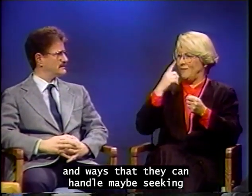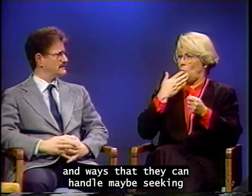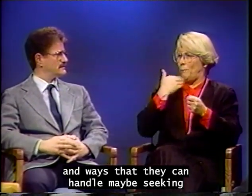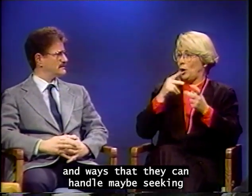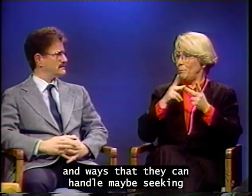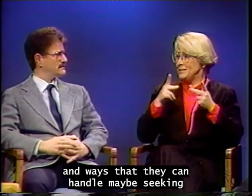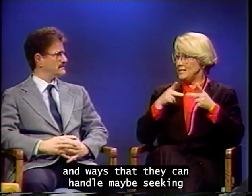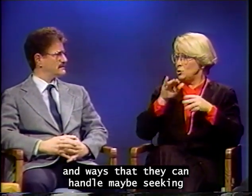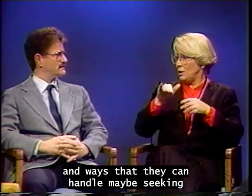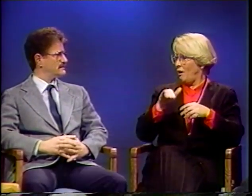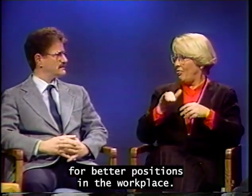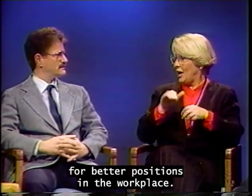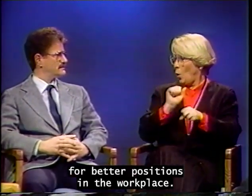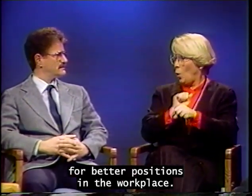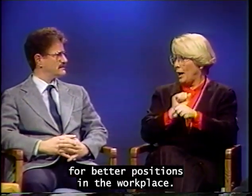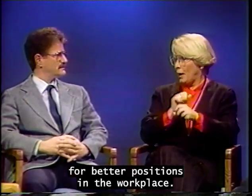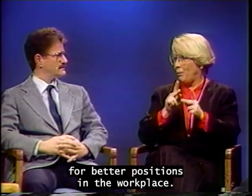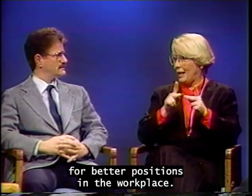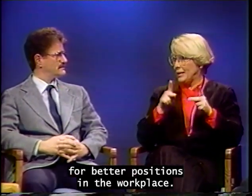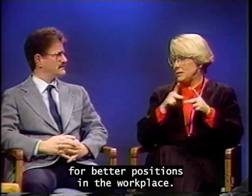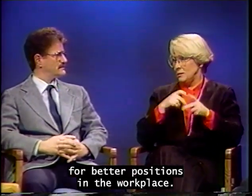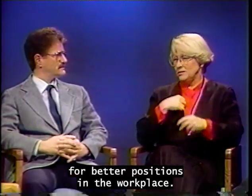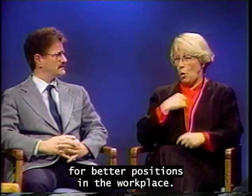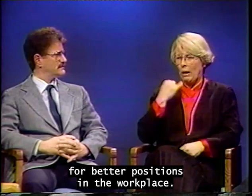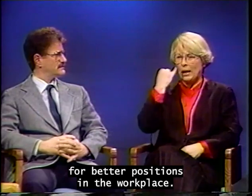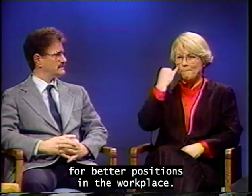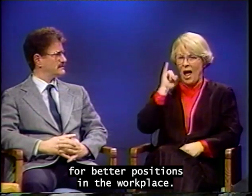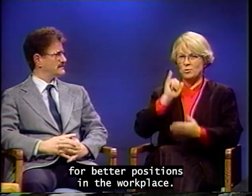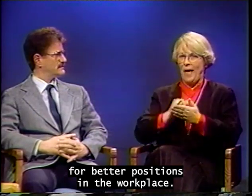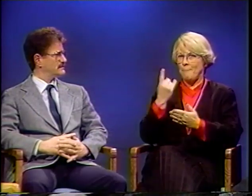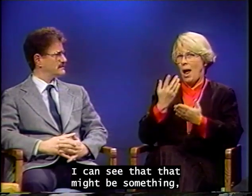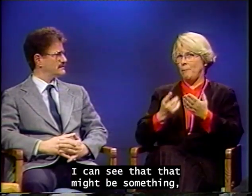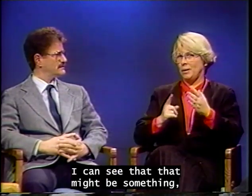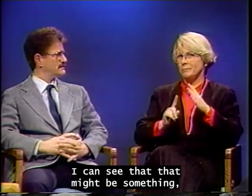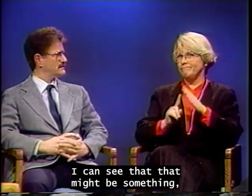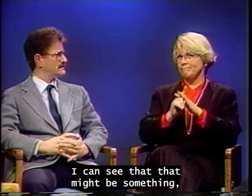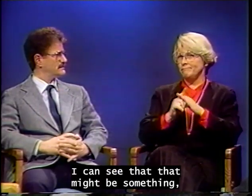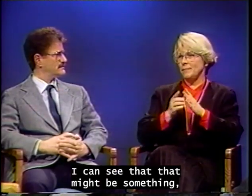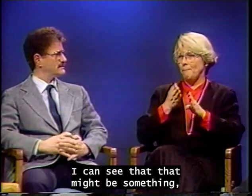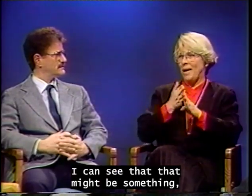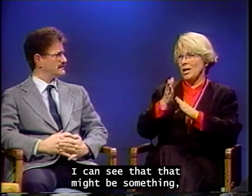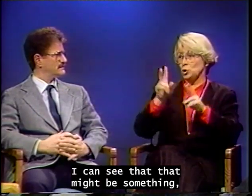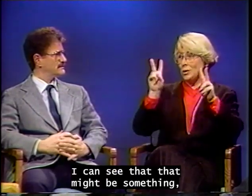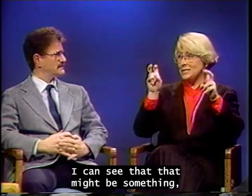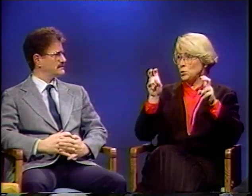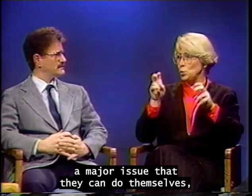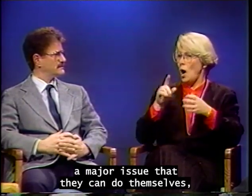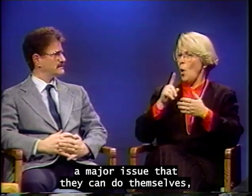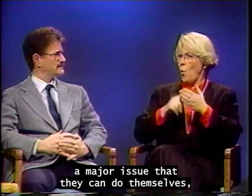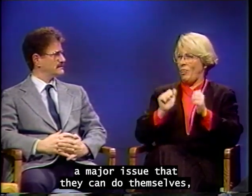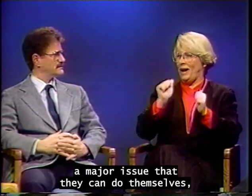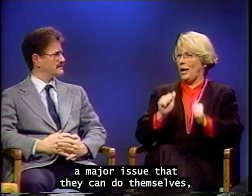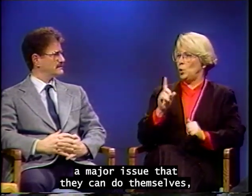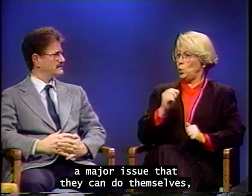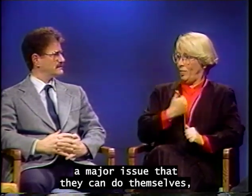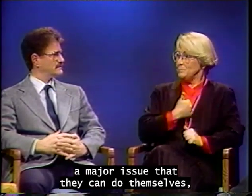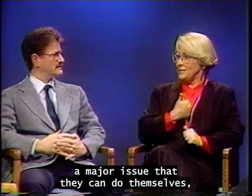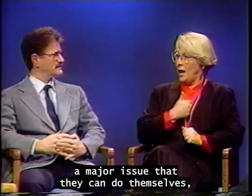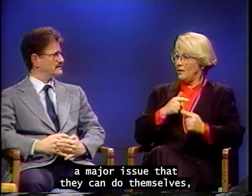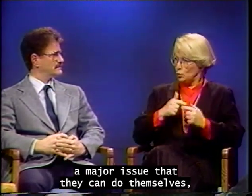handle maybe seeking for better positions in the workplace. I can see that that might be something, a major issue that they can